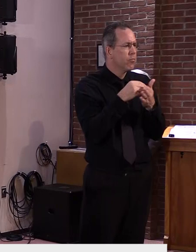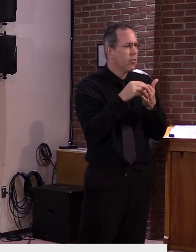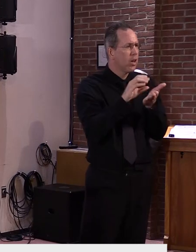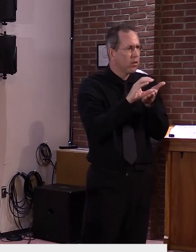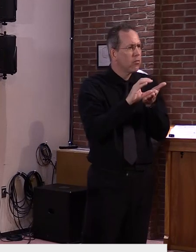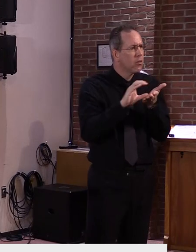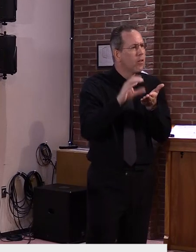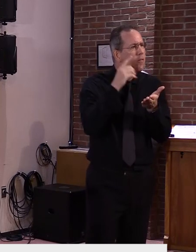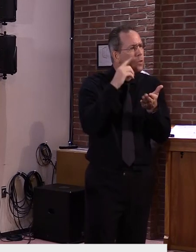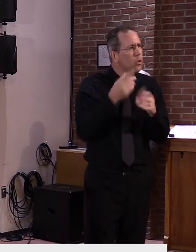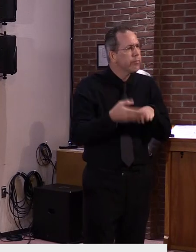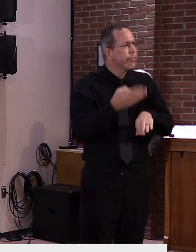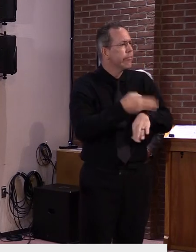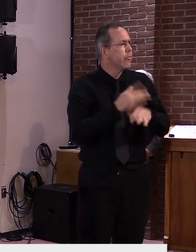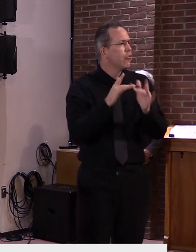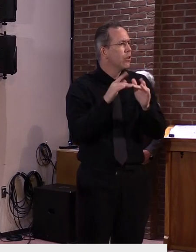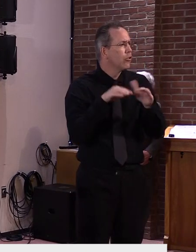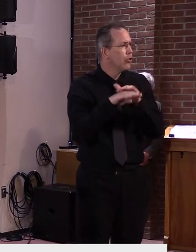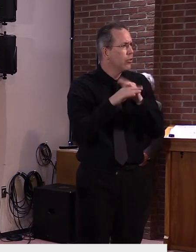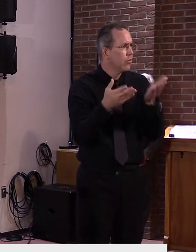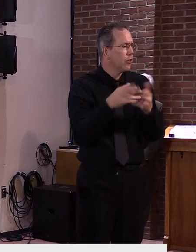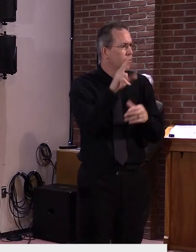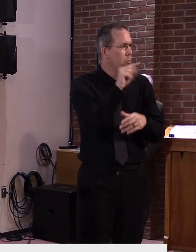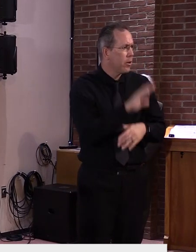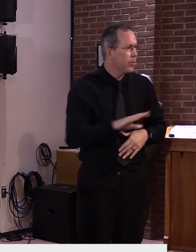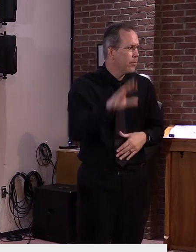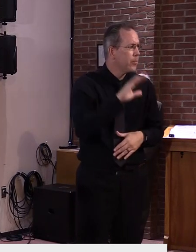can't see that all happening by the time school starts.